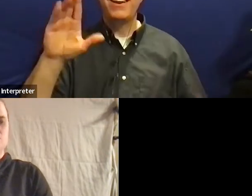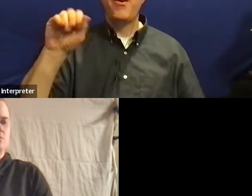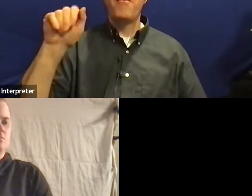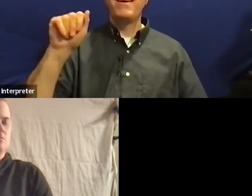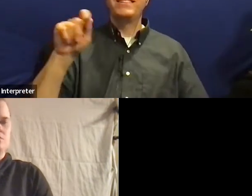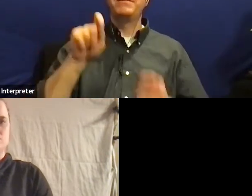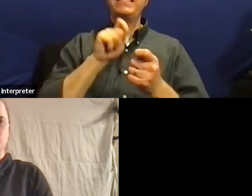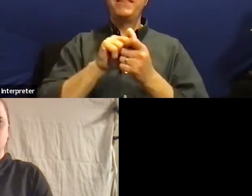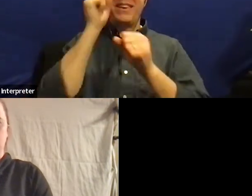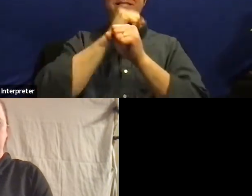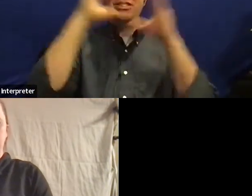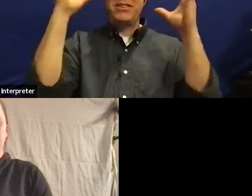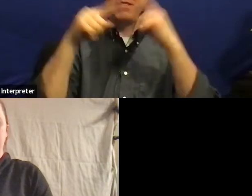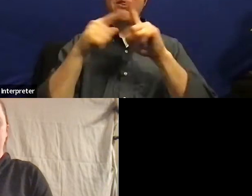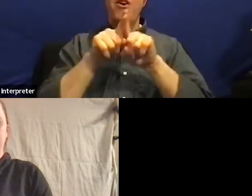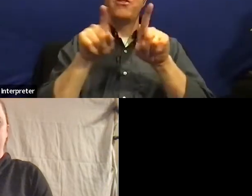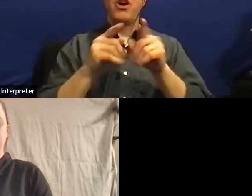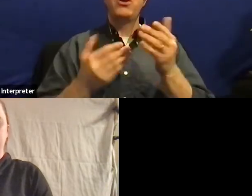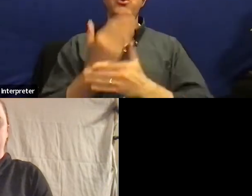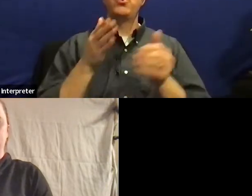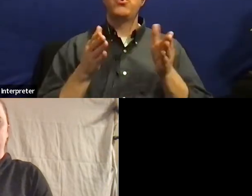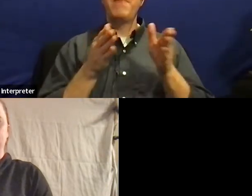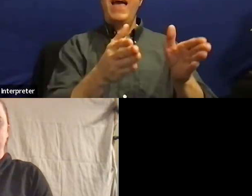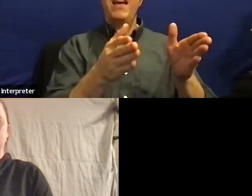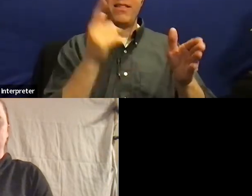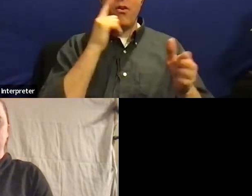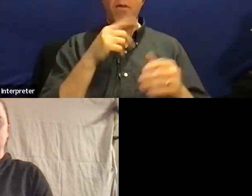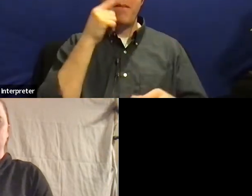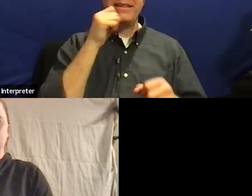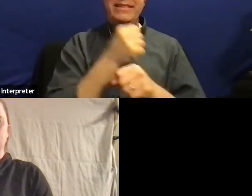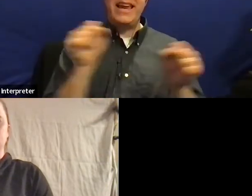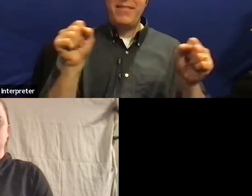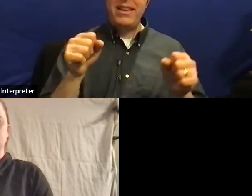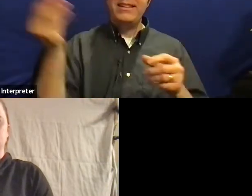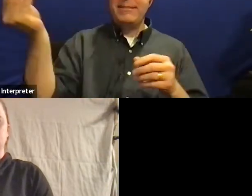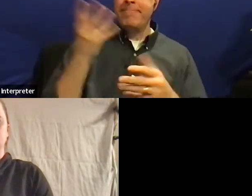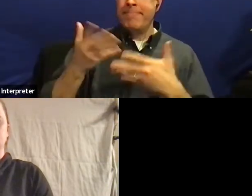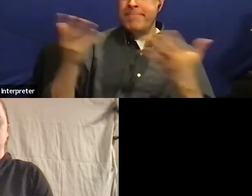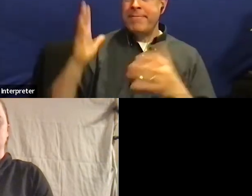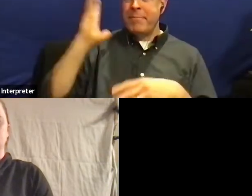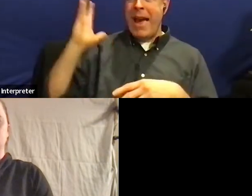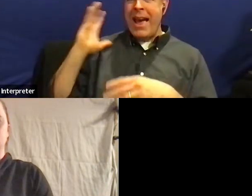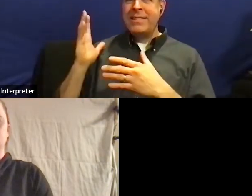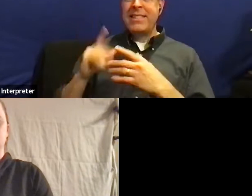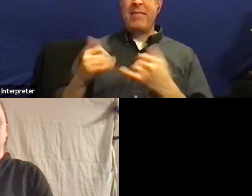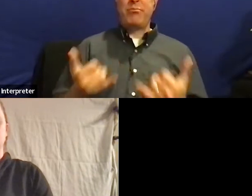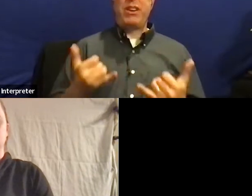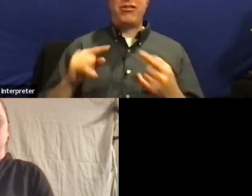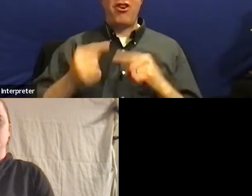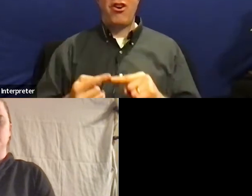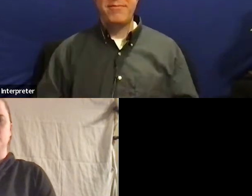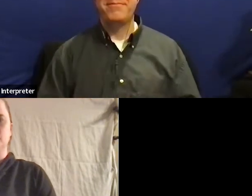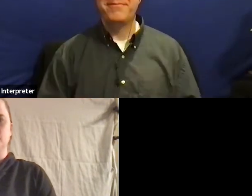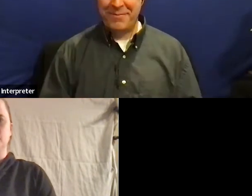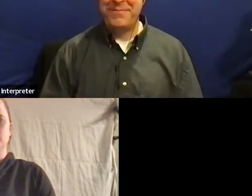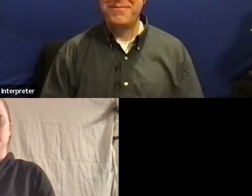vision and a new path to public safety informed by a recognition of past and present harm.